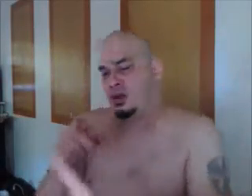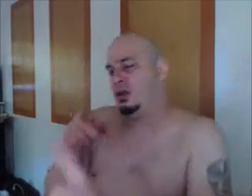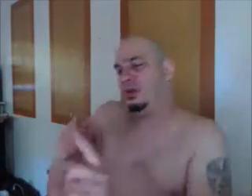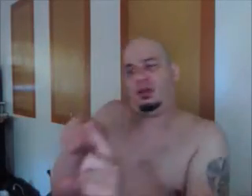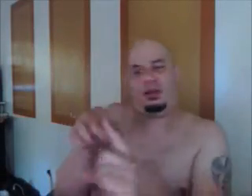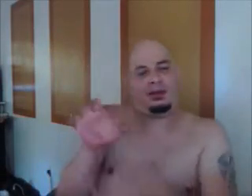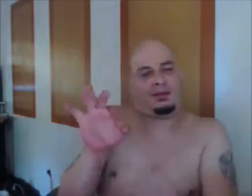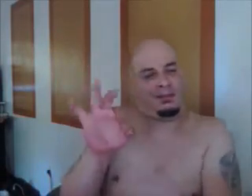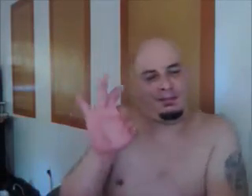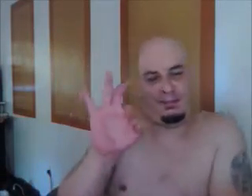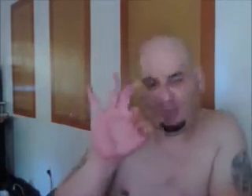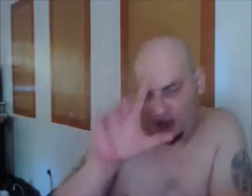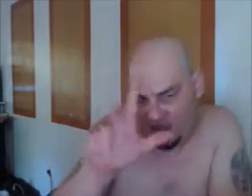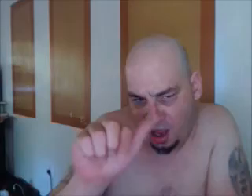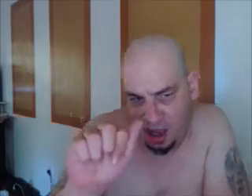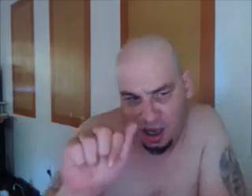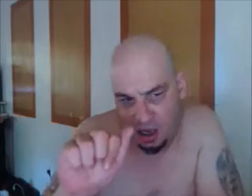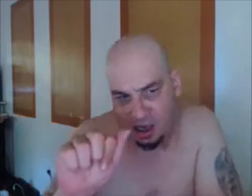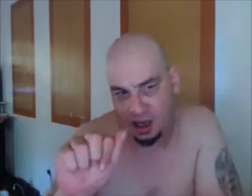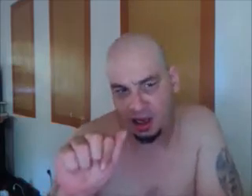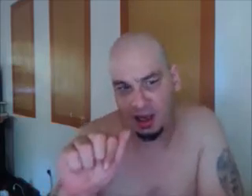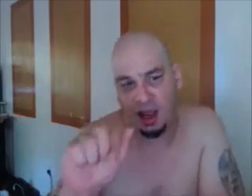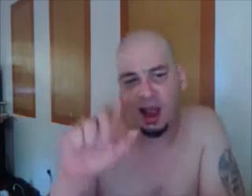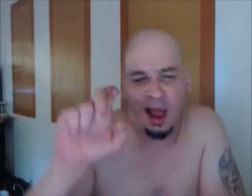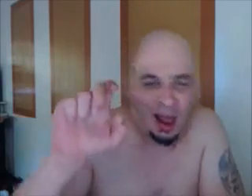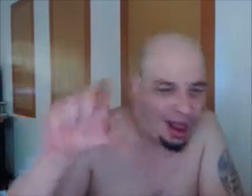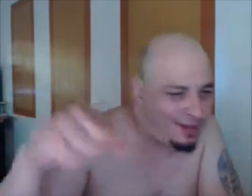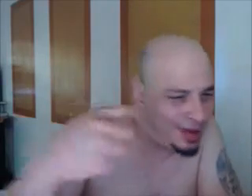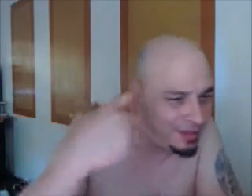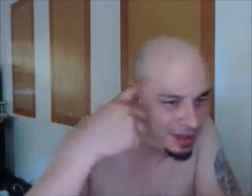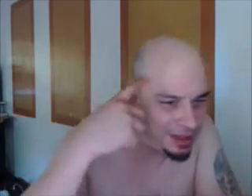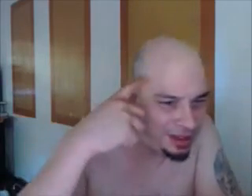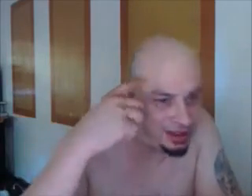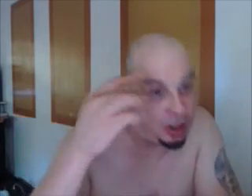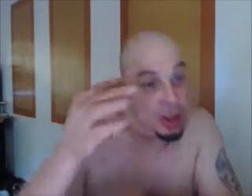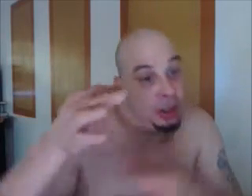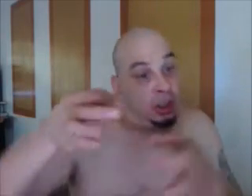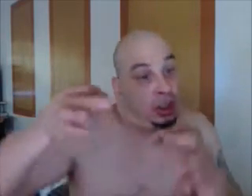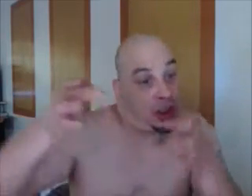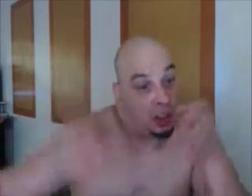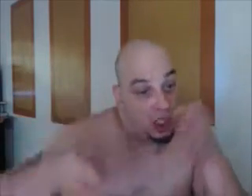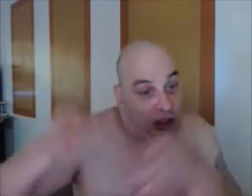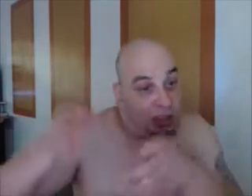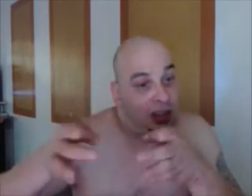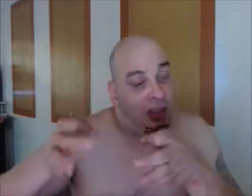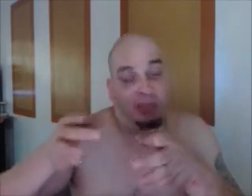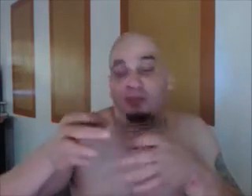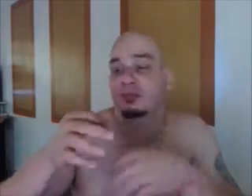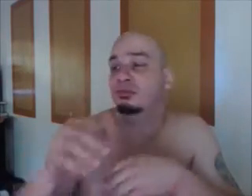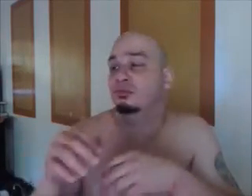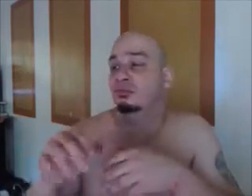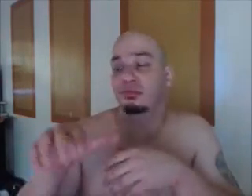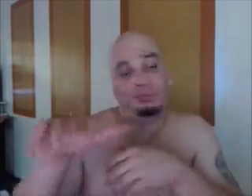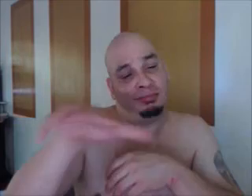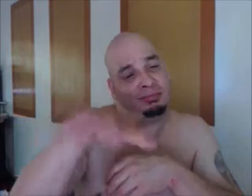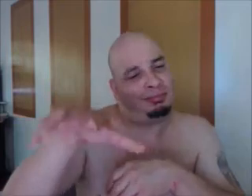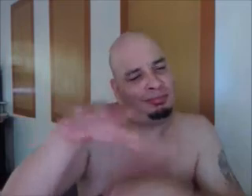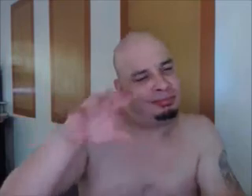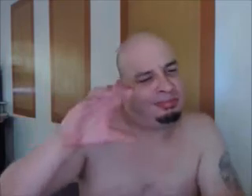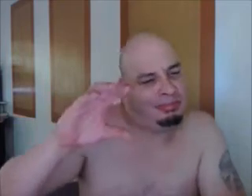the subject we're all talking about. Race is everywhere and nowhere in that courtroom. It was never specifically said